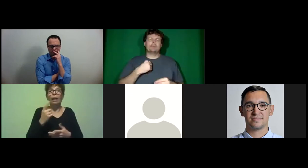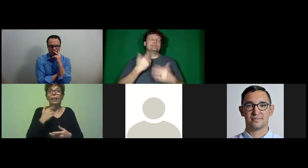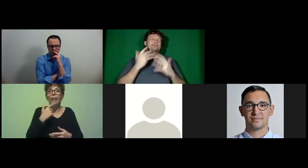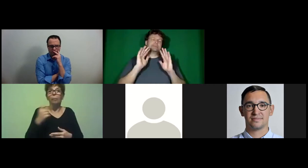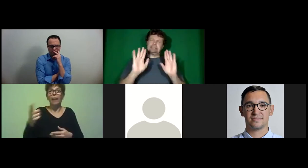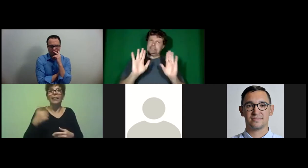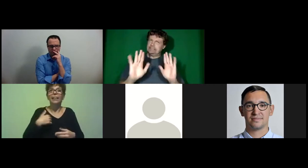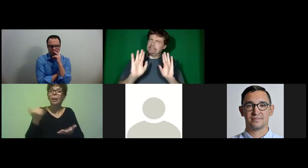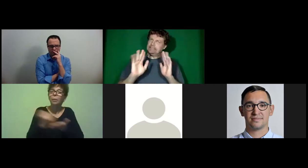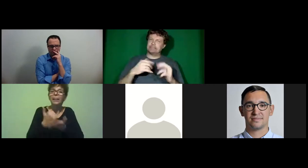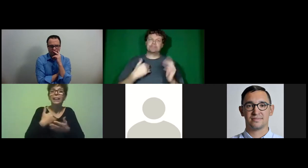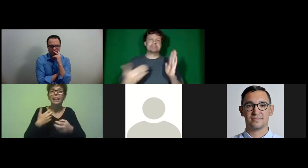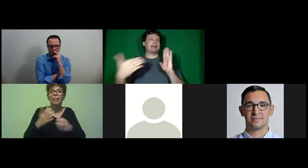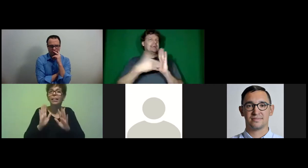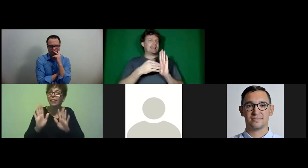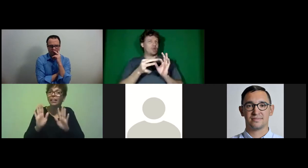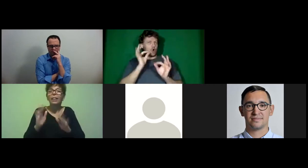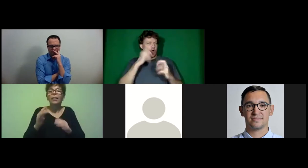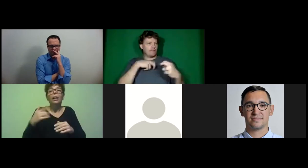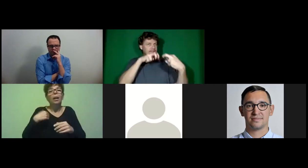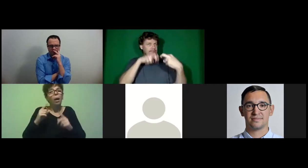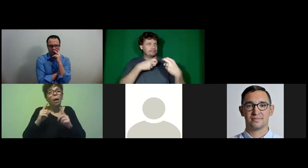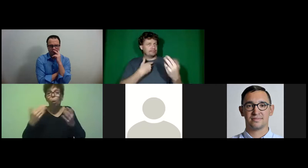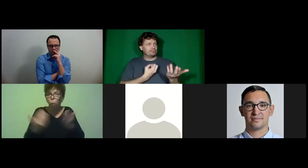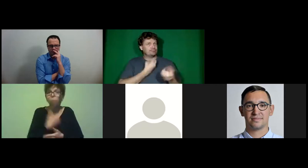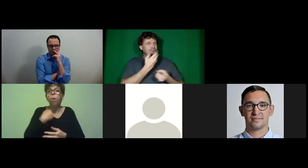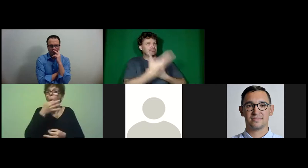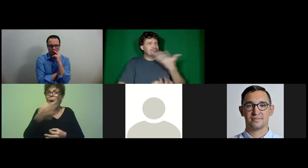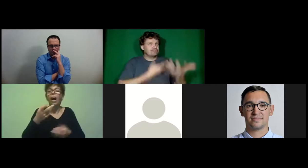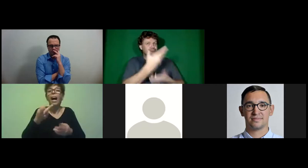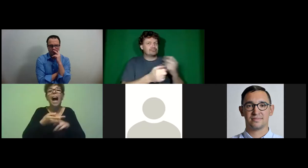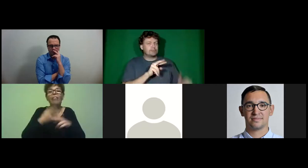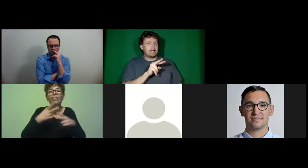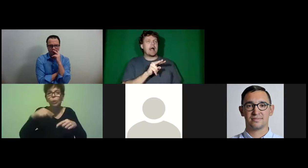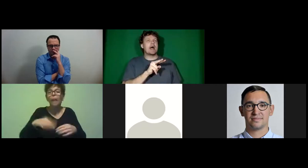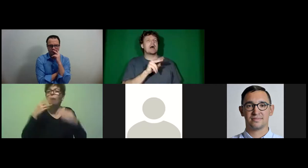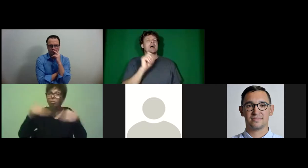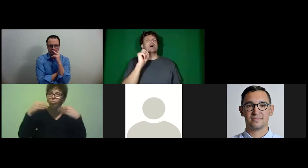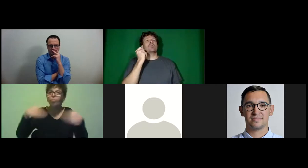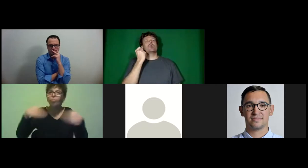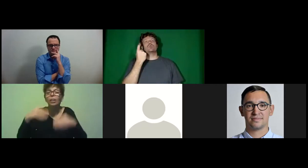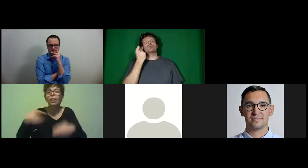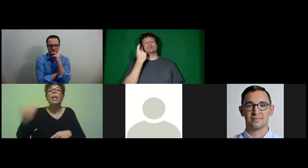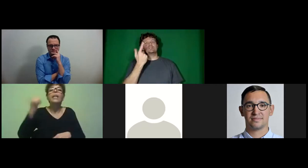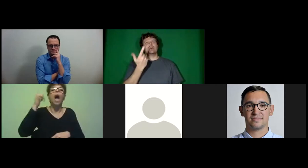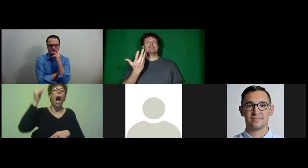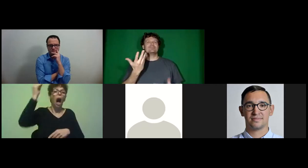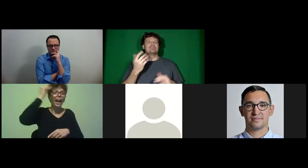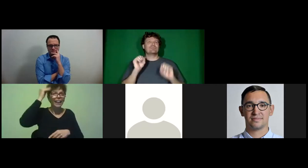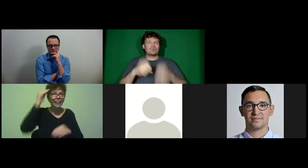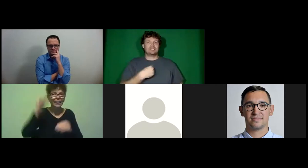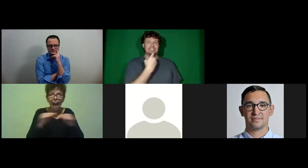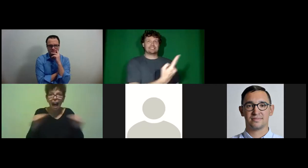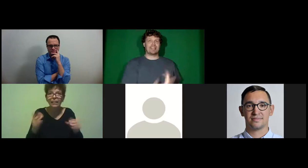roll. And I knew I had this balance issue. Again, I also shared this with my coach and